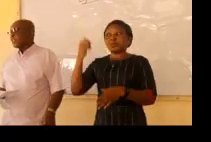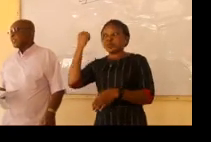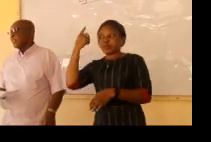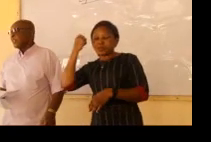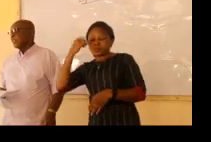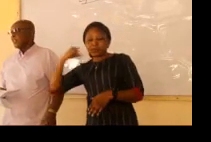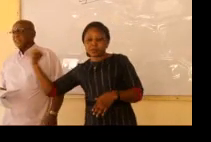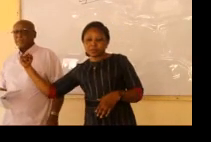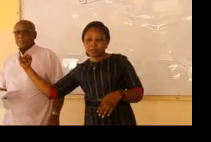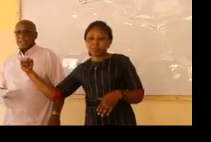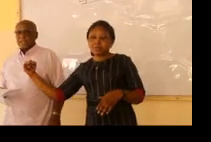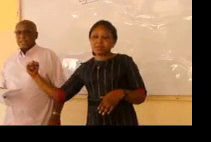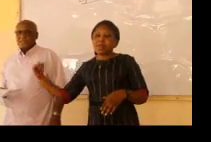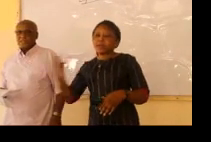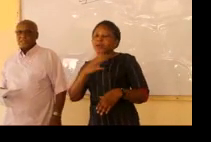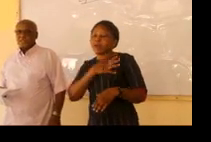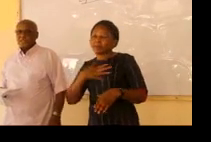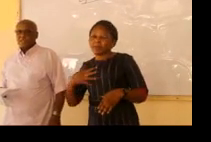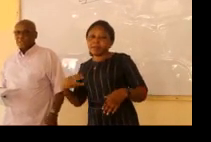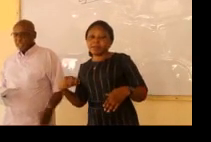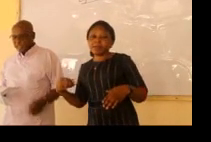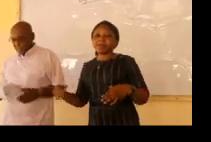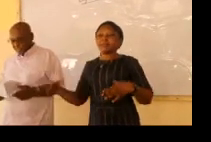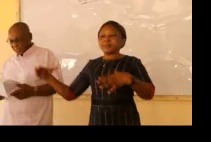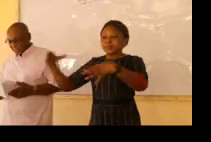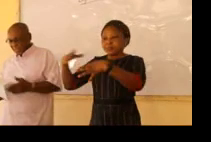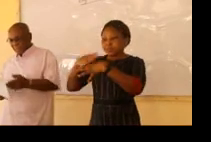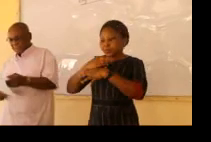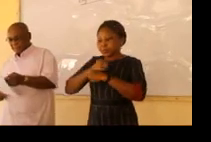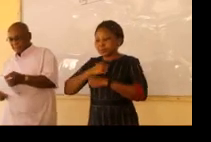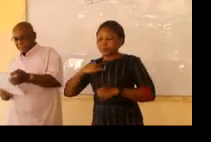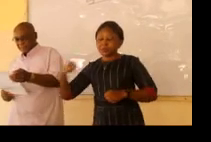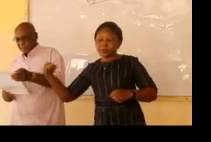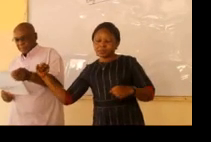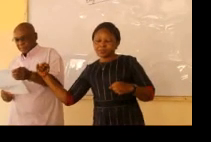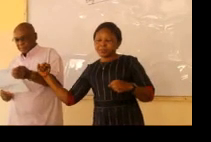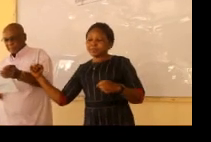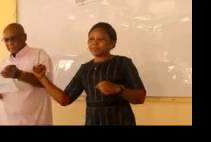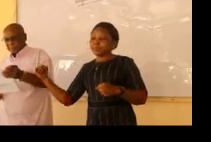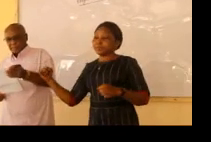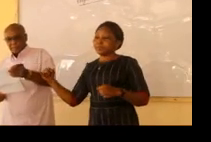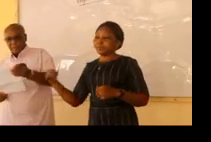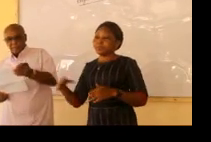comprehension exercise and summary exercise.